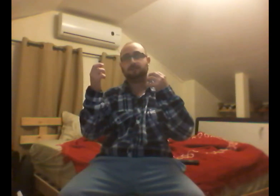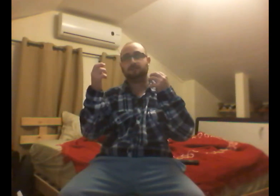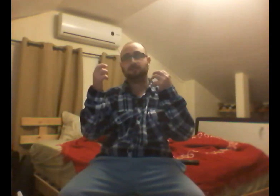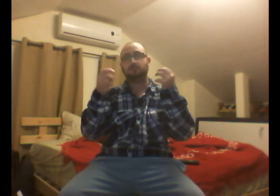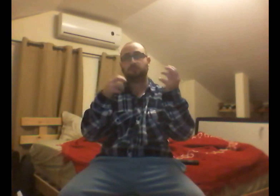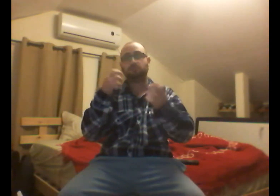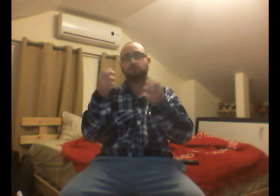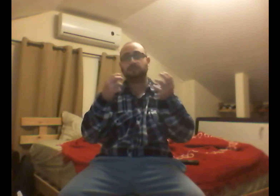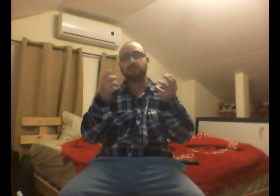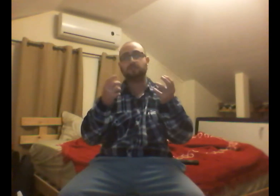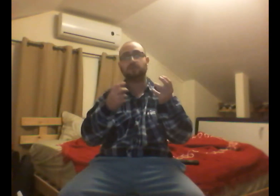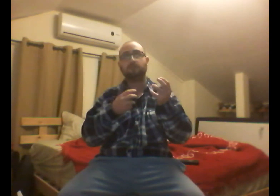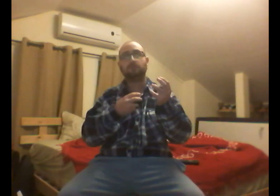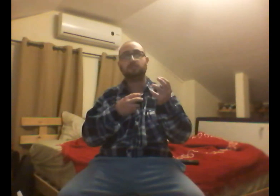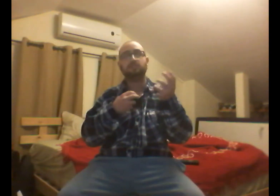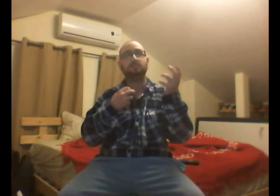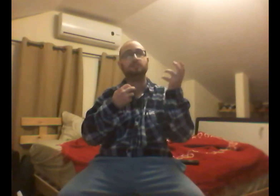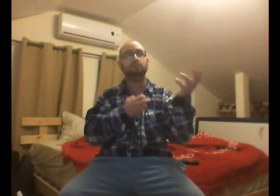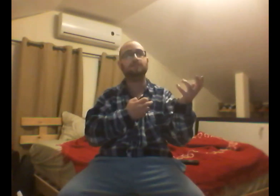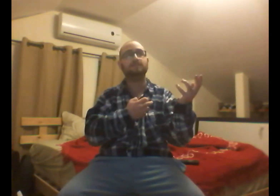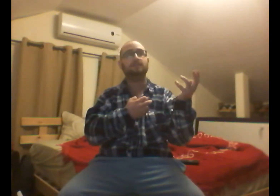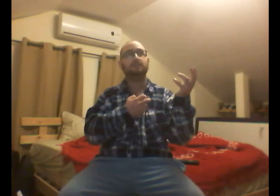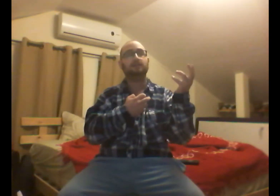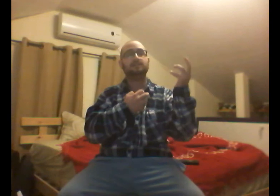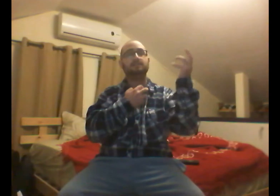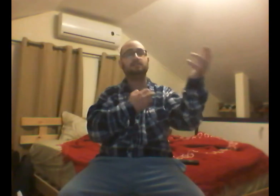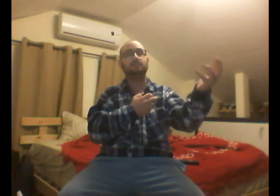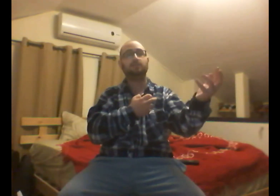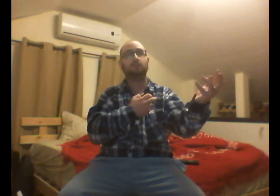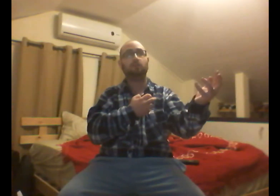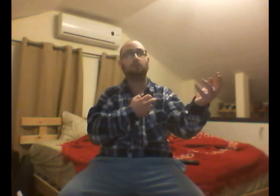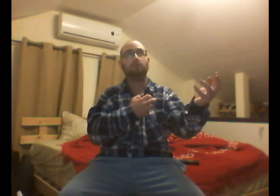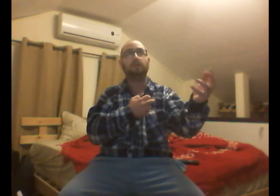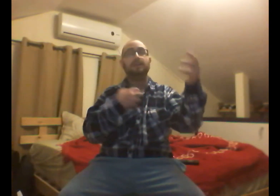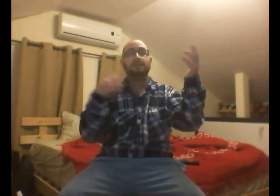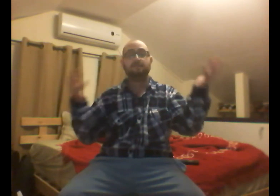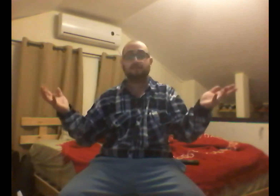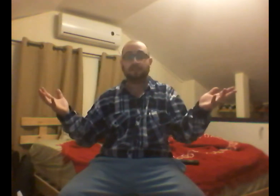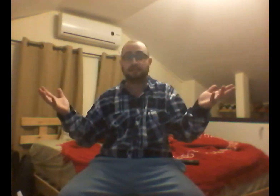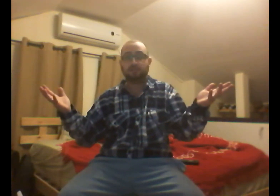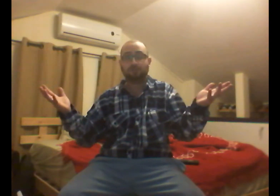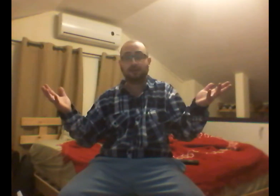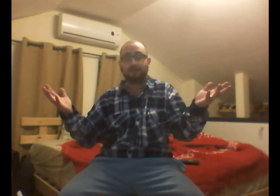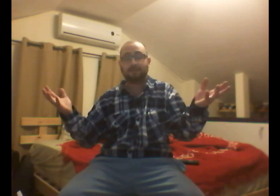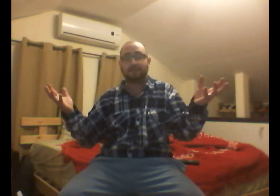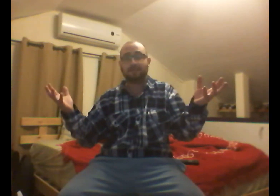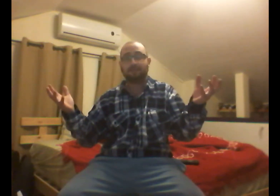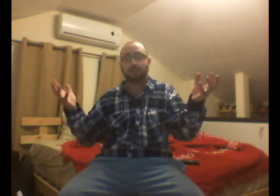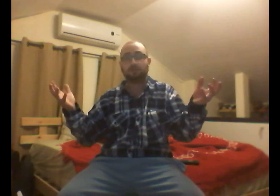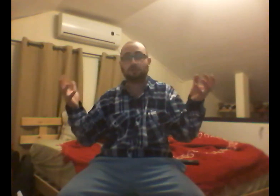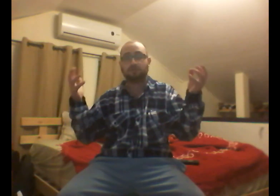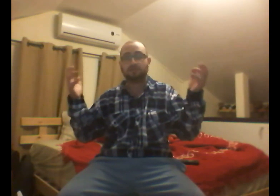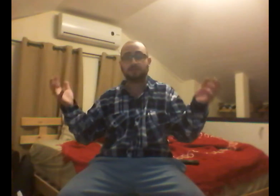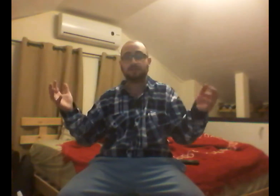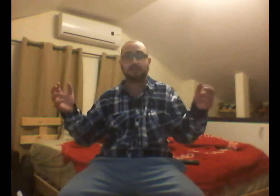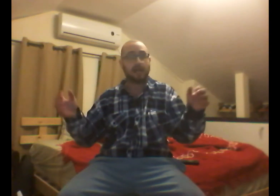to truly see whether or not she deserves a series of her own. If they do end up giving her own series, I'd